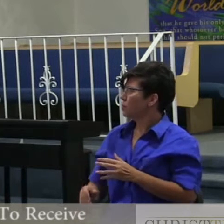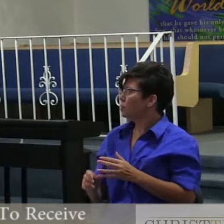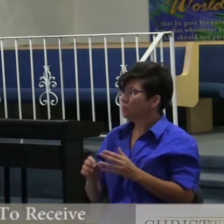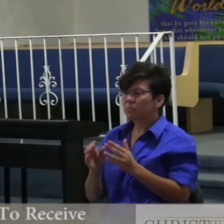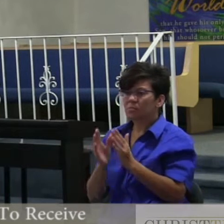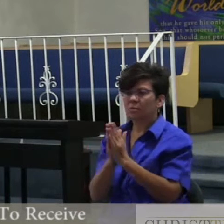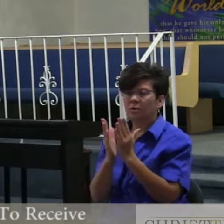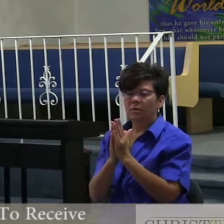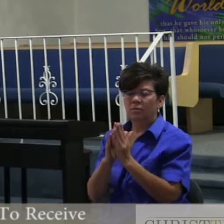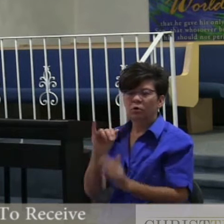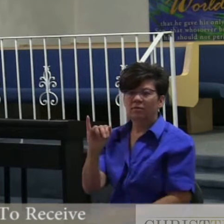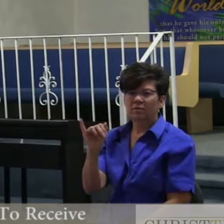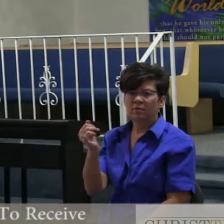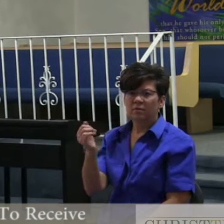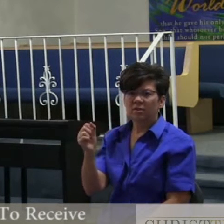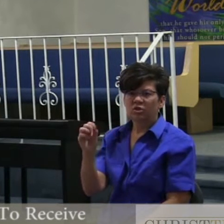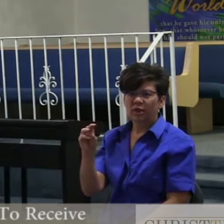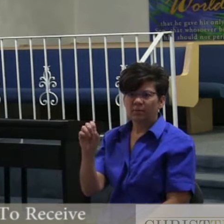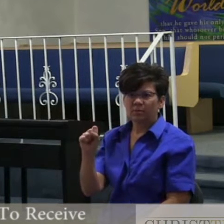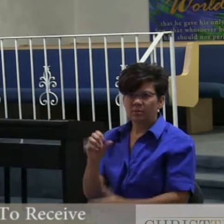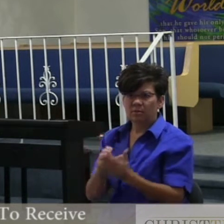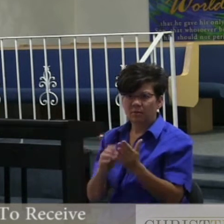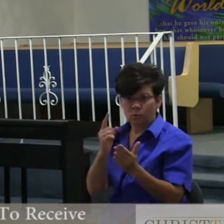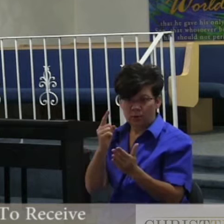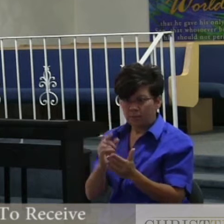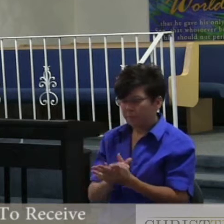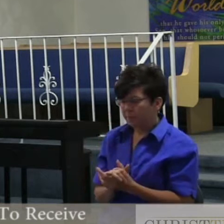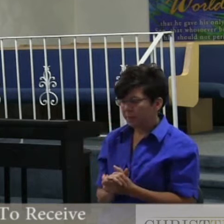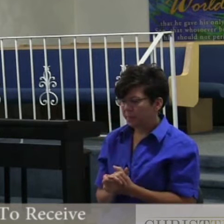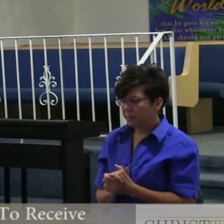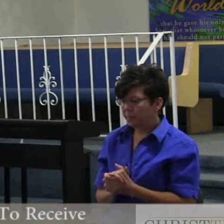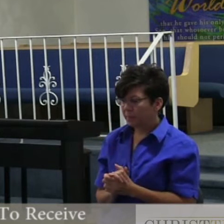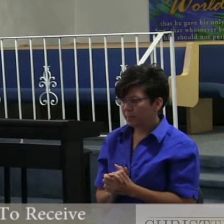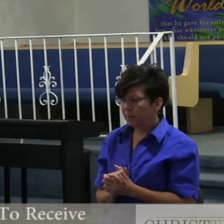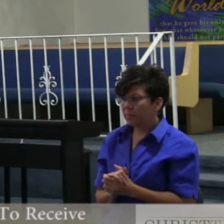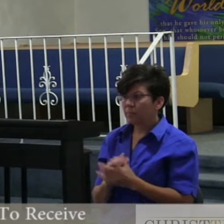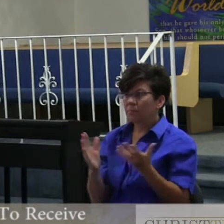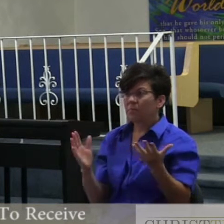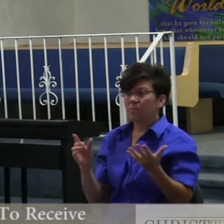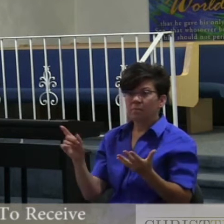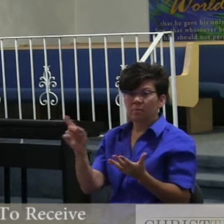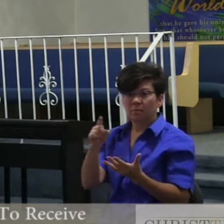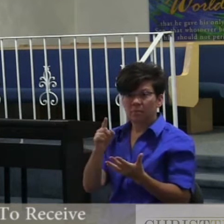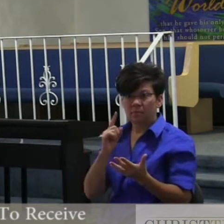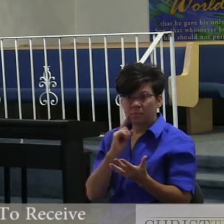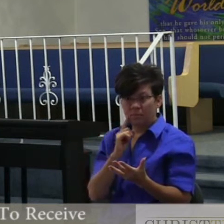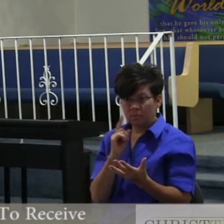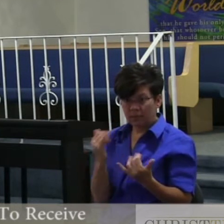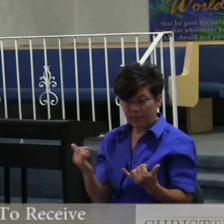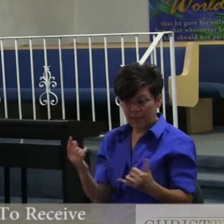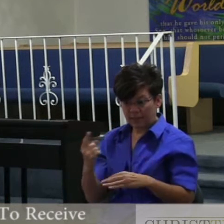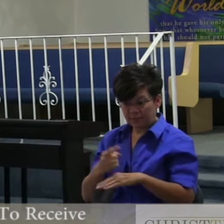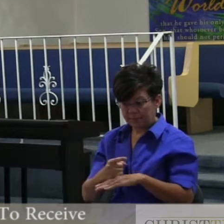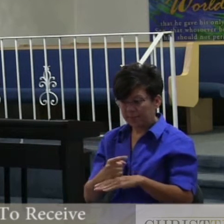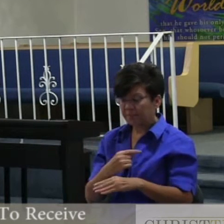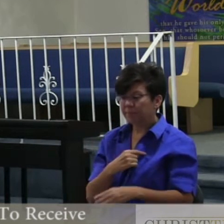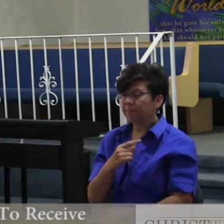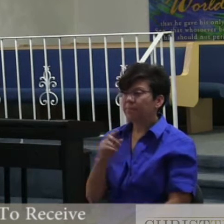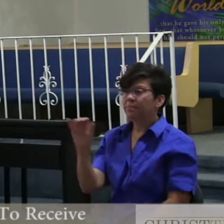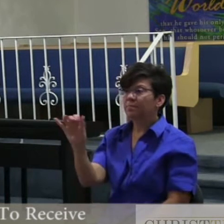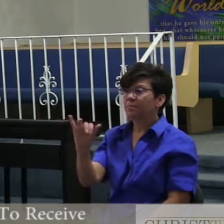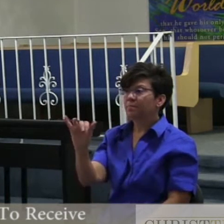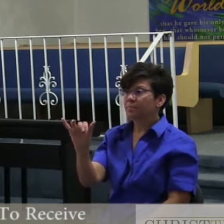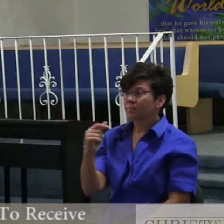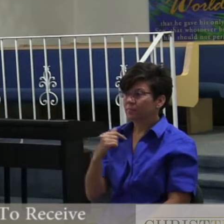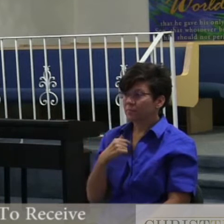The book of James, chapter number 1. For your hearing on today, also I will